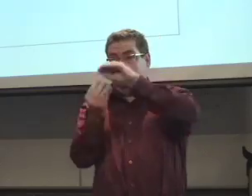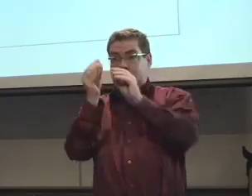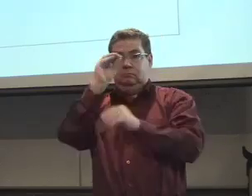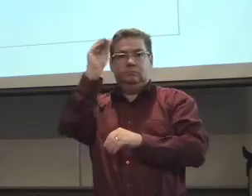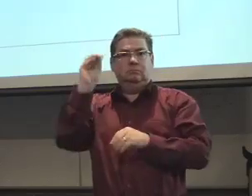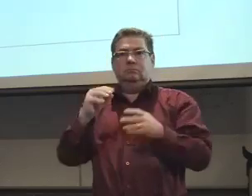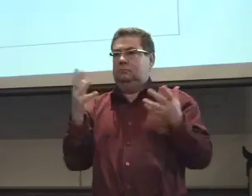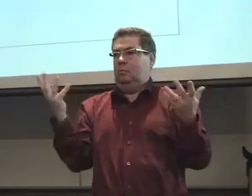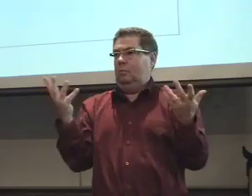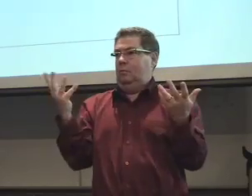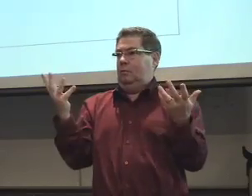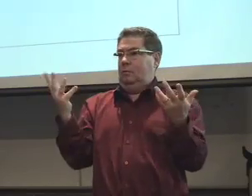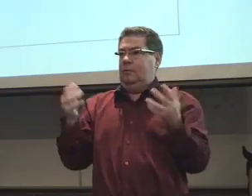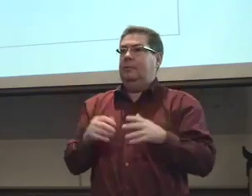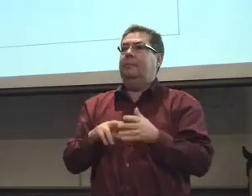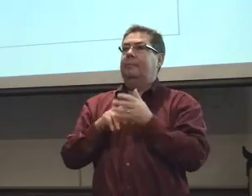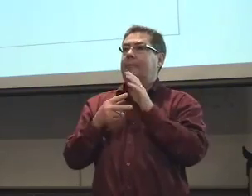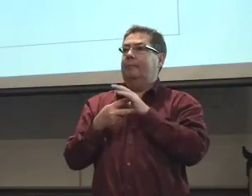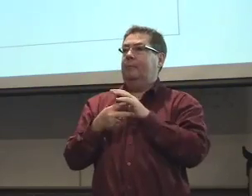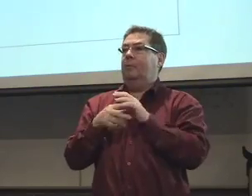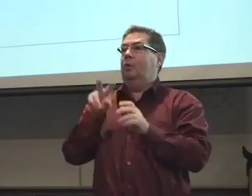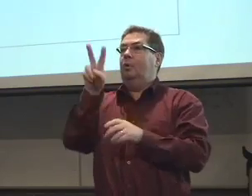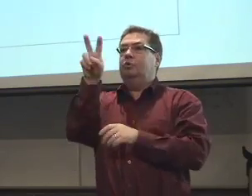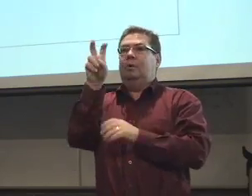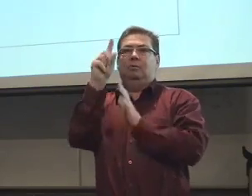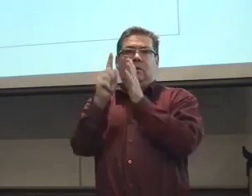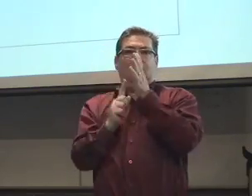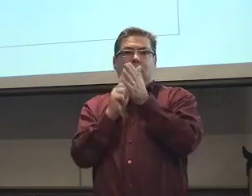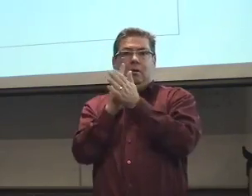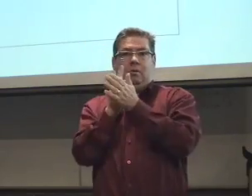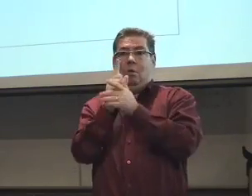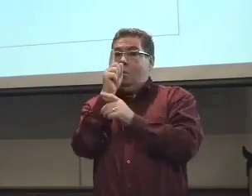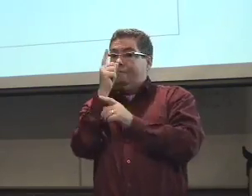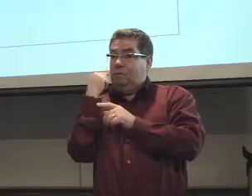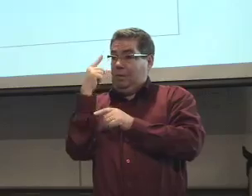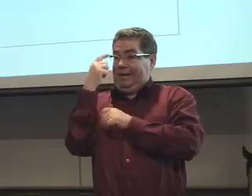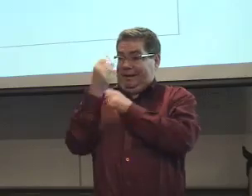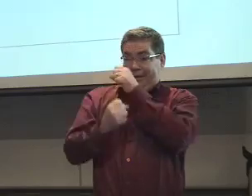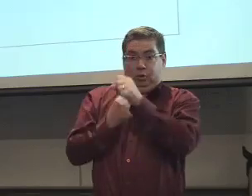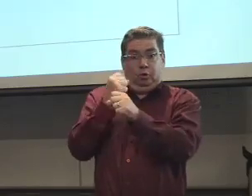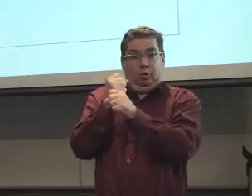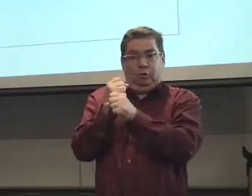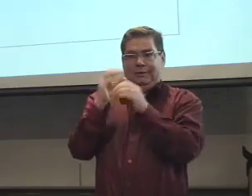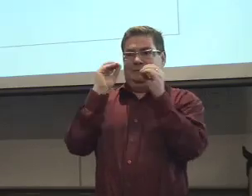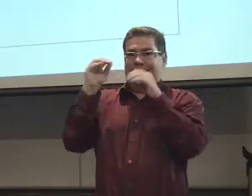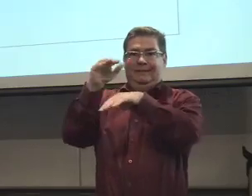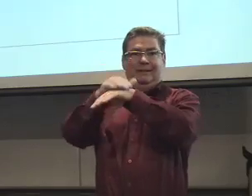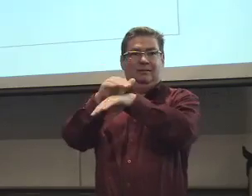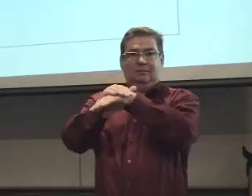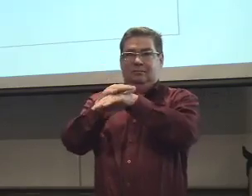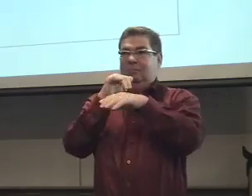it comes down to is about 200 hours a year to teach English to a deaf